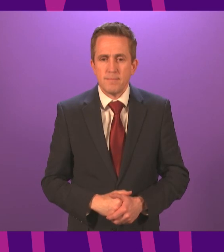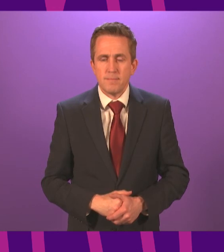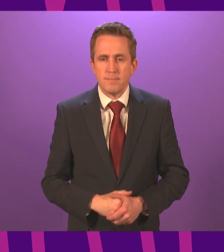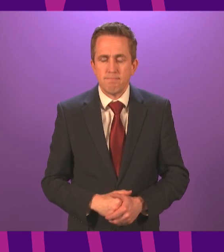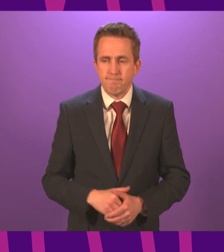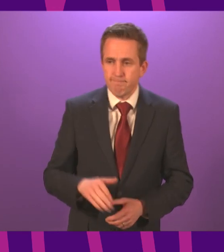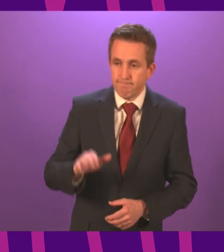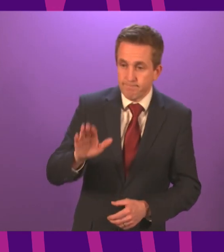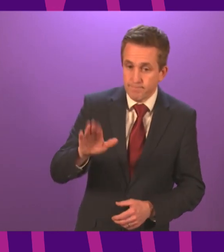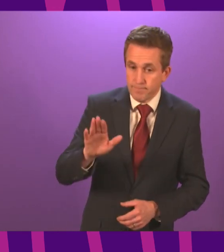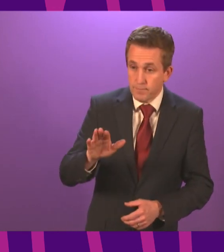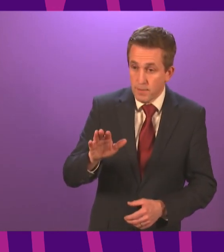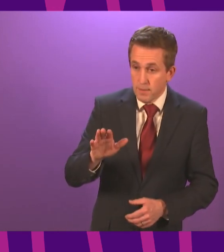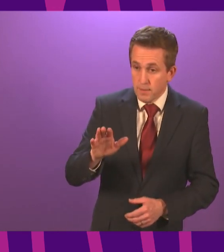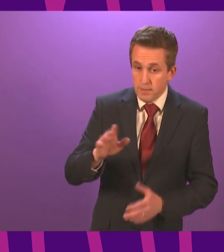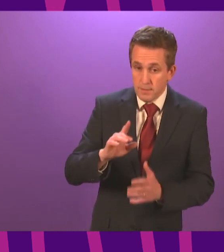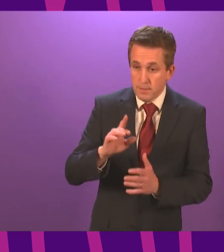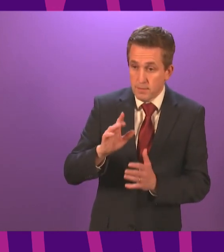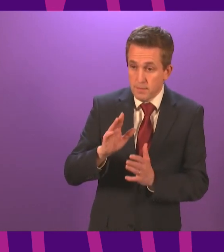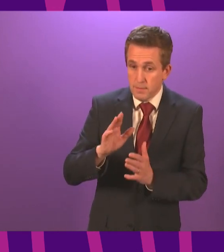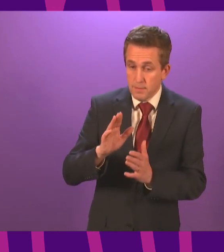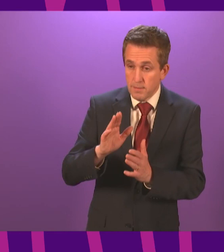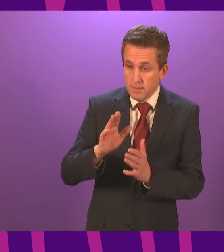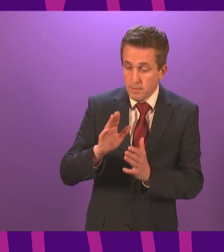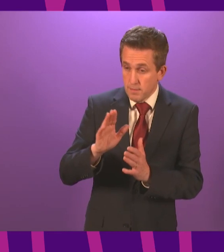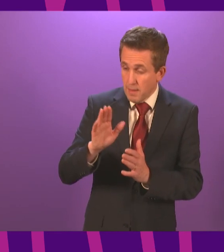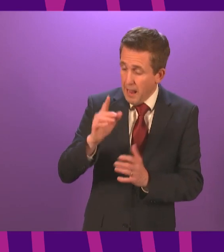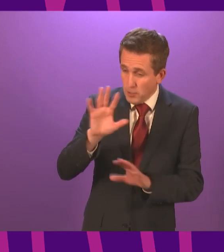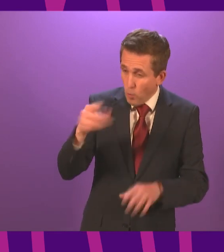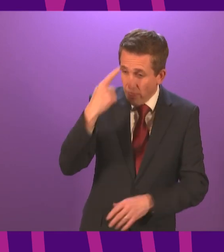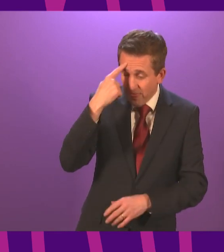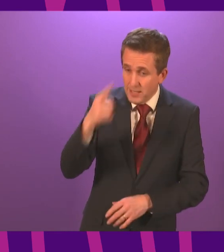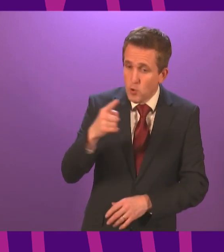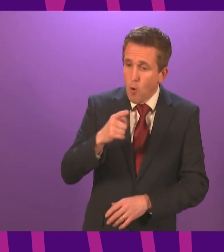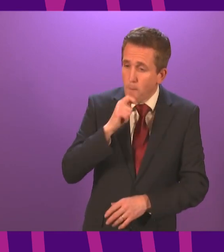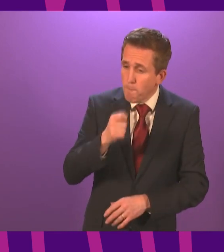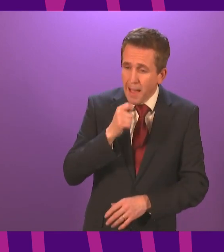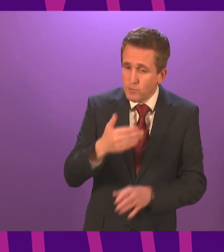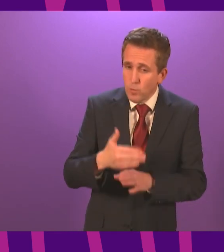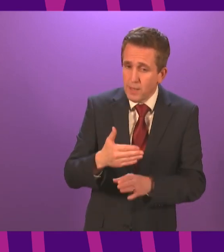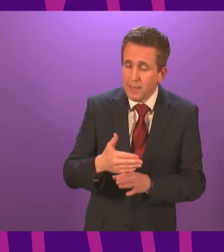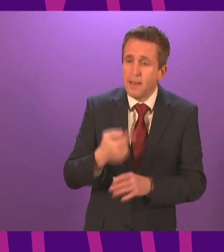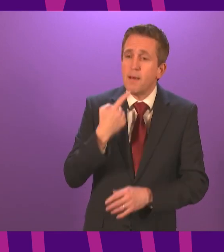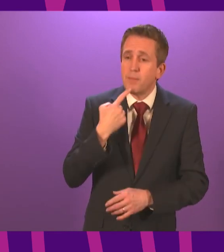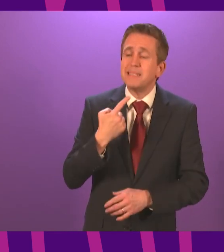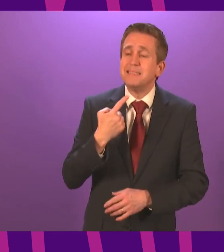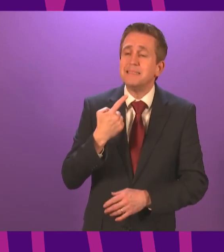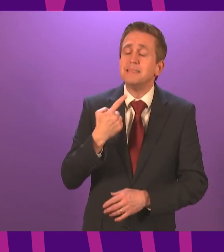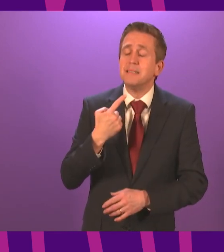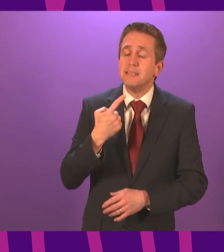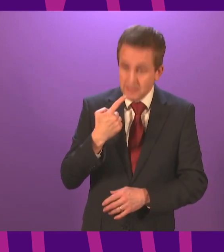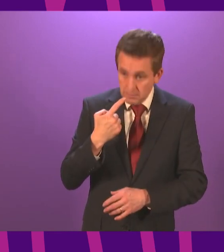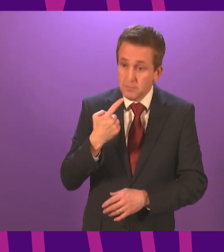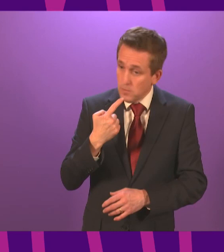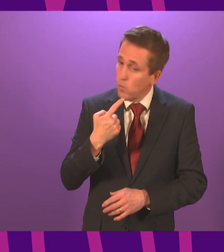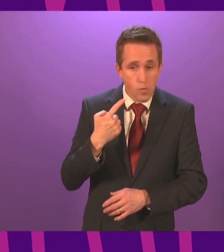Mr. Balfour, I'm going to... This is unusual, but I think your mic is not working. Can I ask you to shake your head, either no or